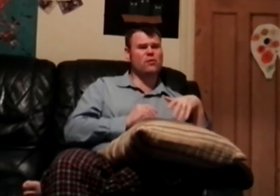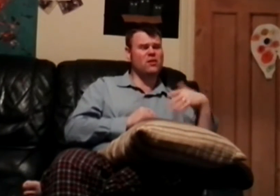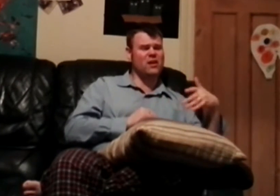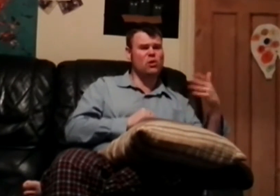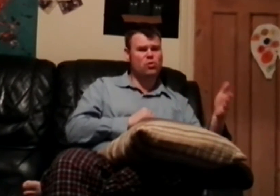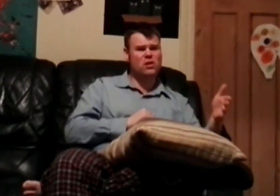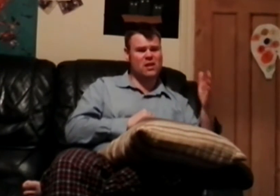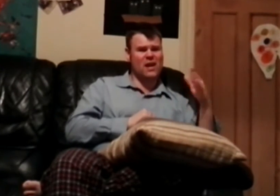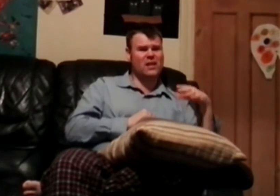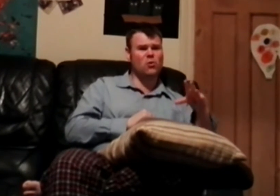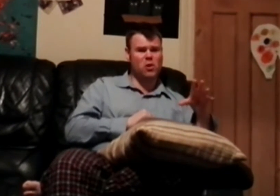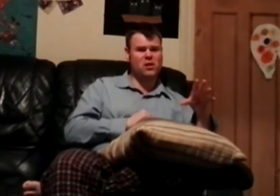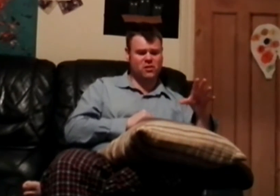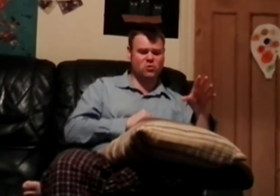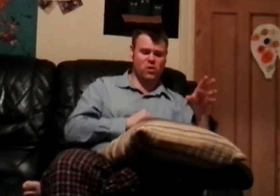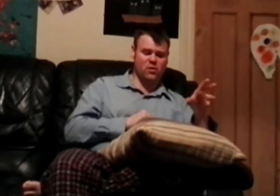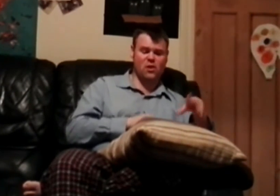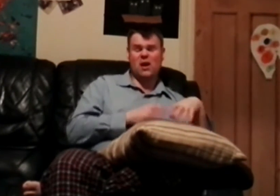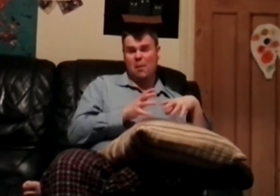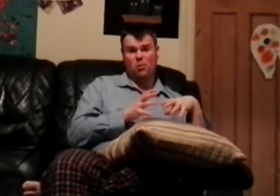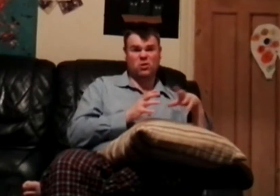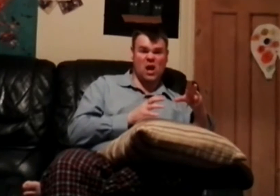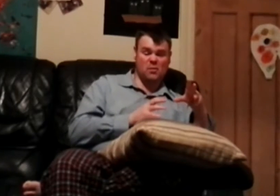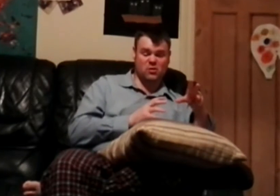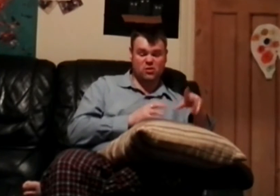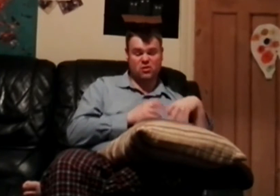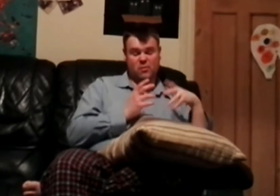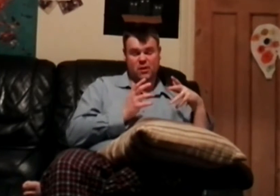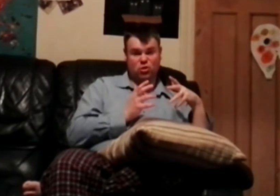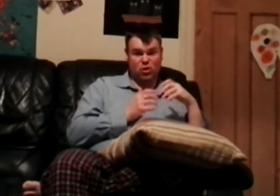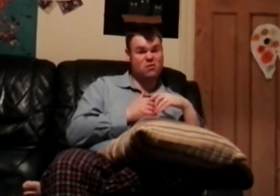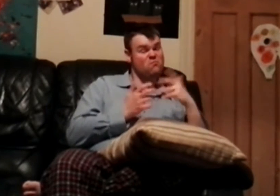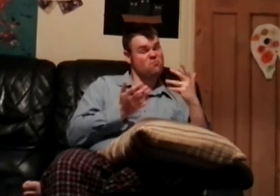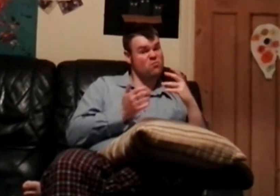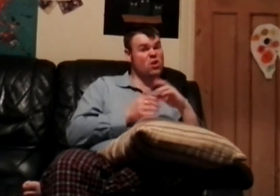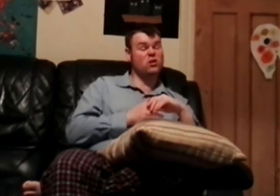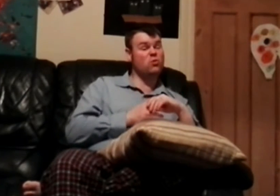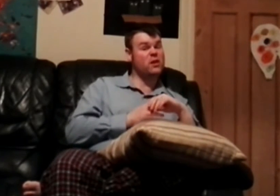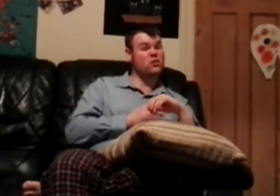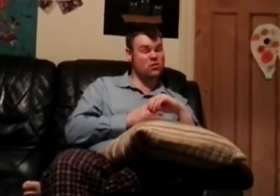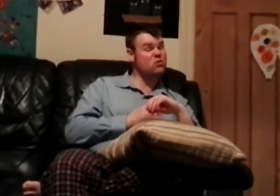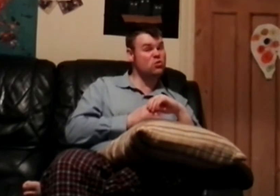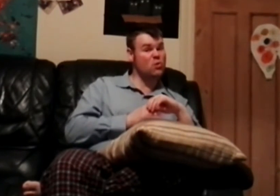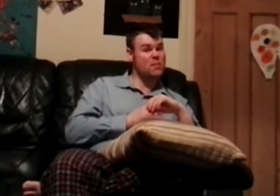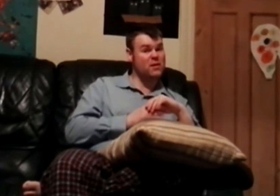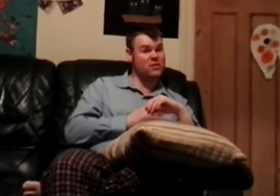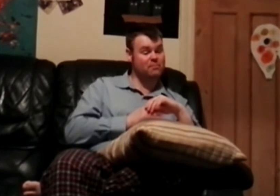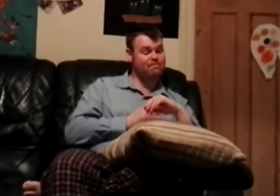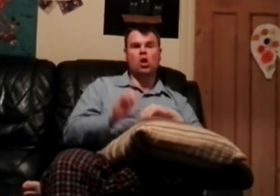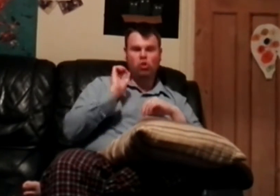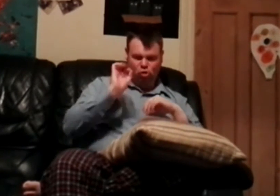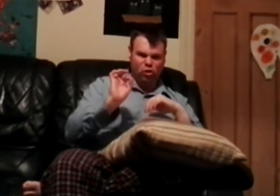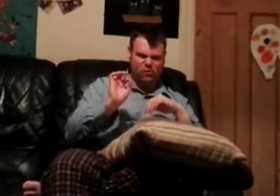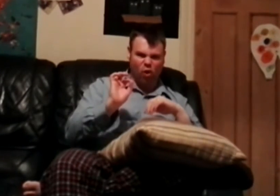definitely diluting the eggy weirdness with apples, almonds and a bit of sugar at least will make it some way better.